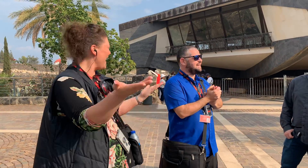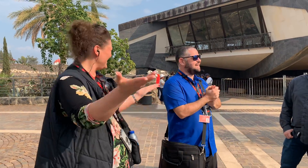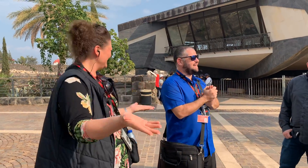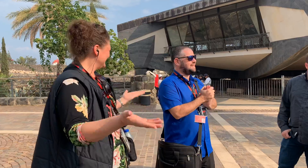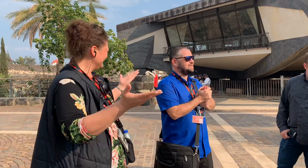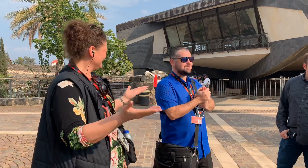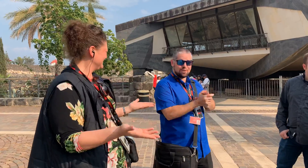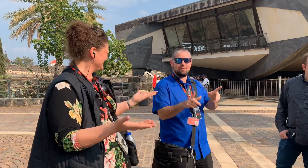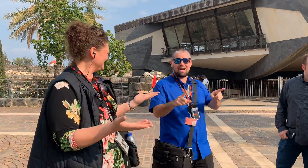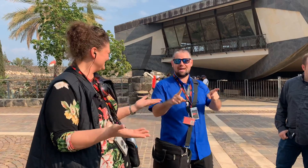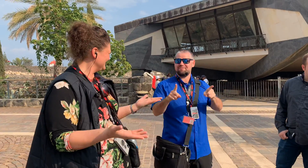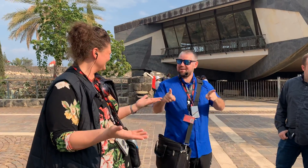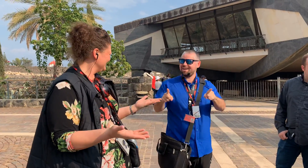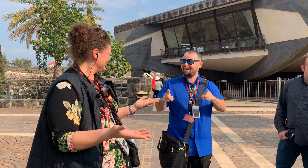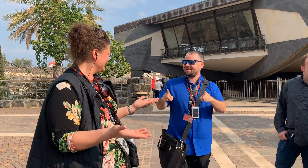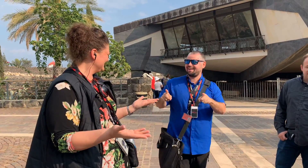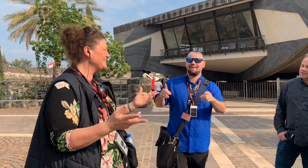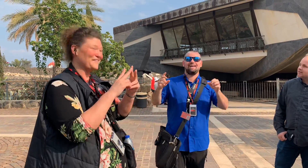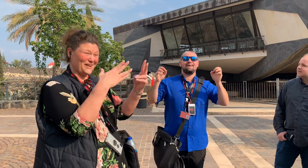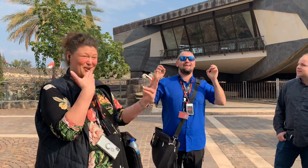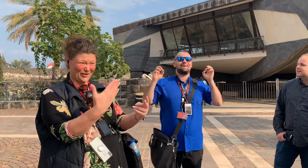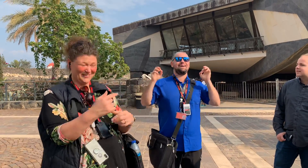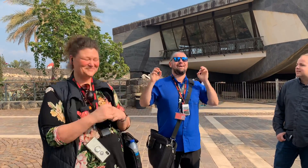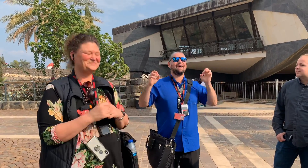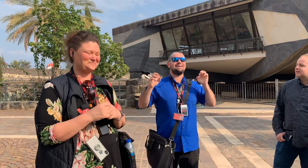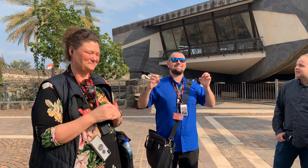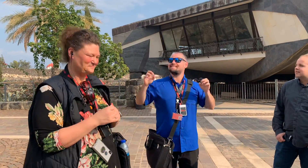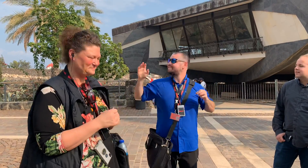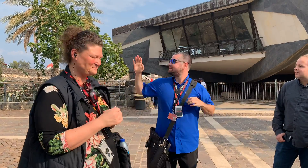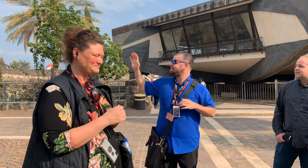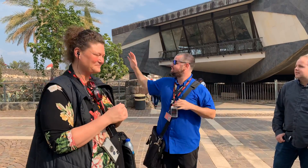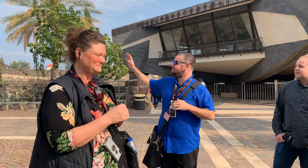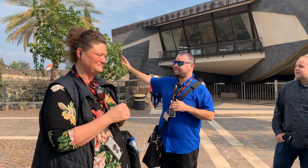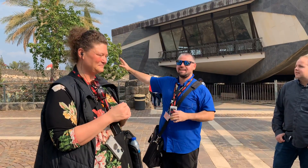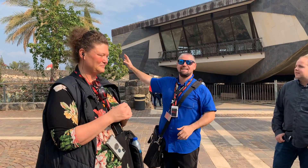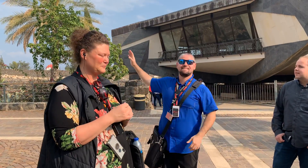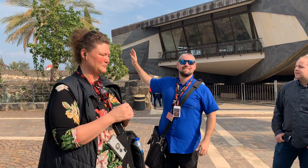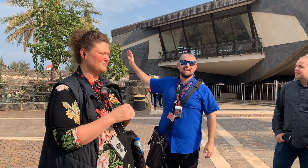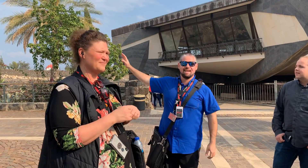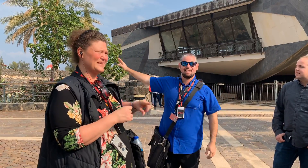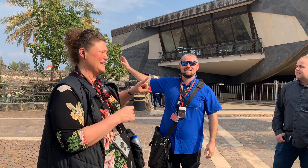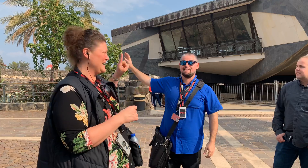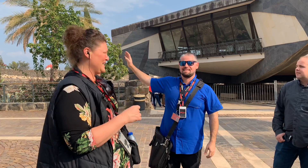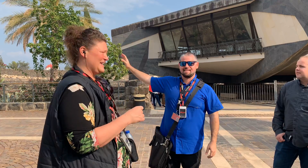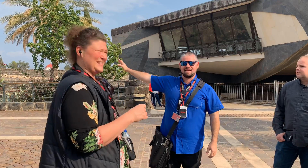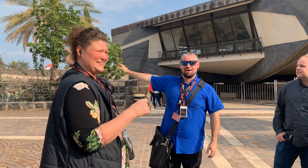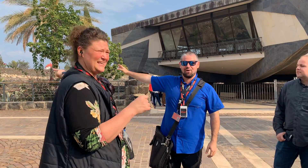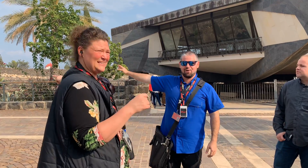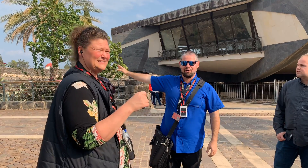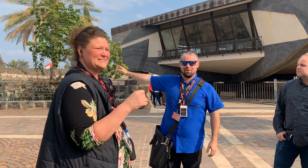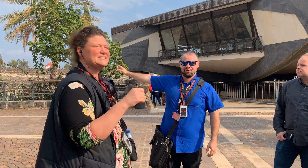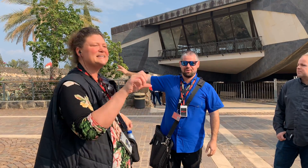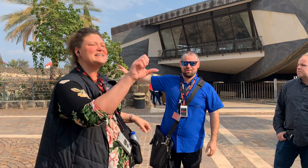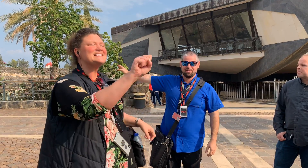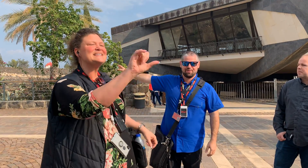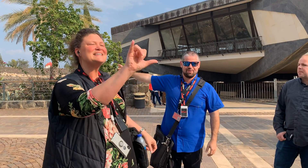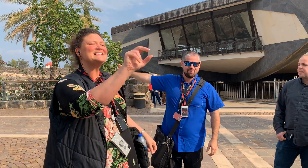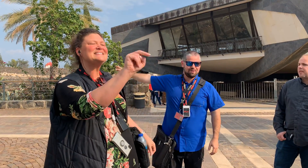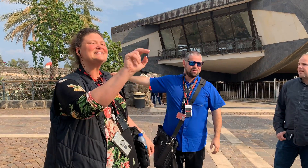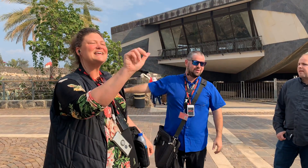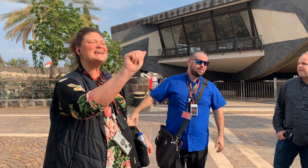So why? So why? Very good. Guys, this is the synagogue.